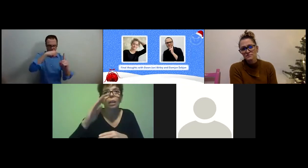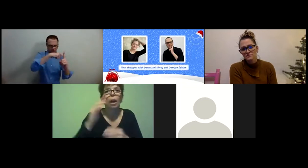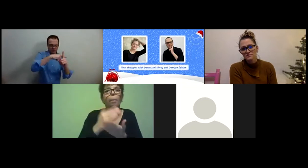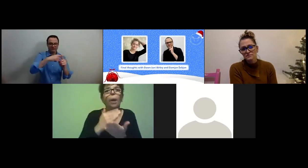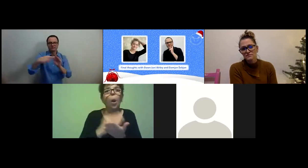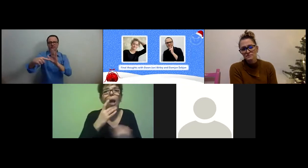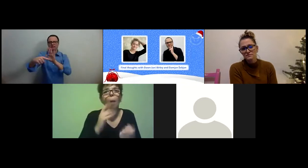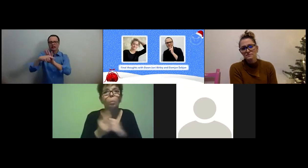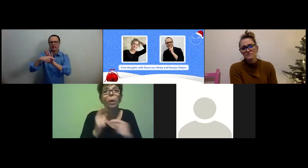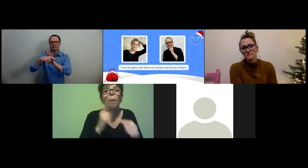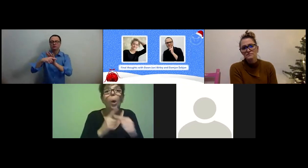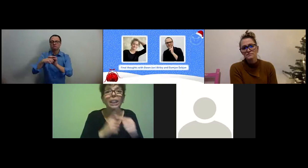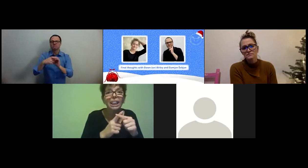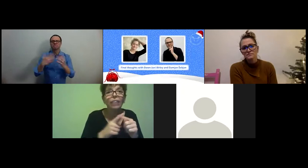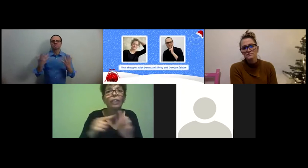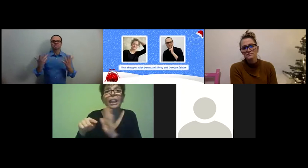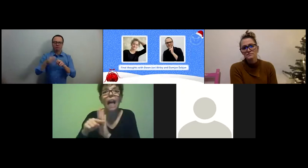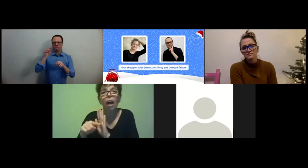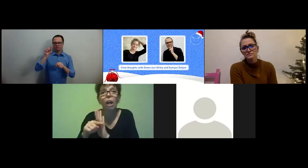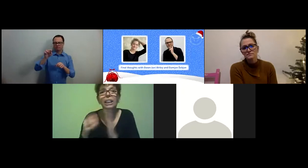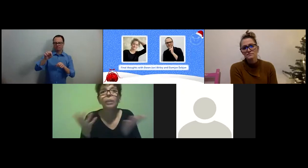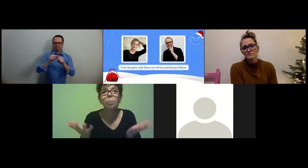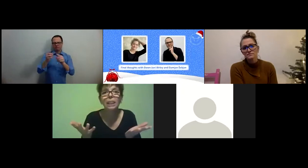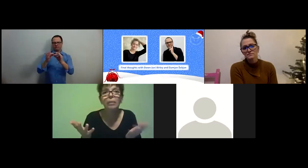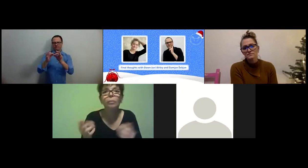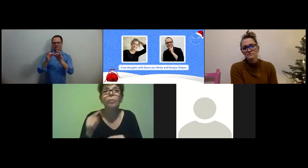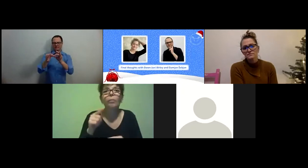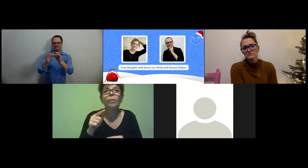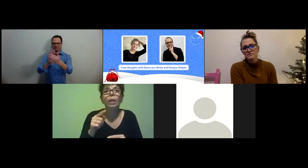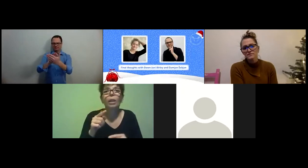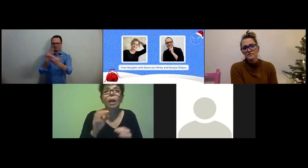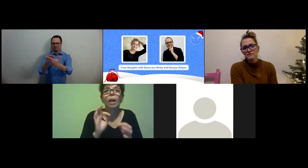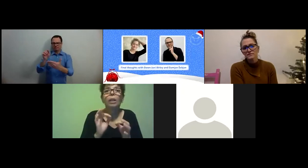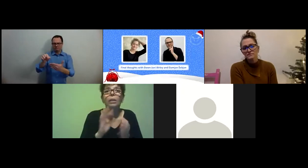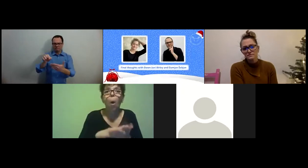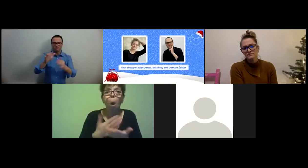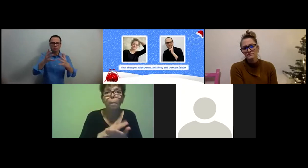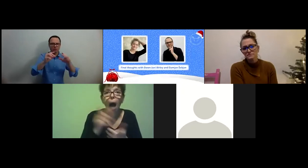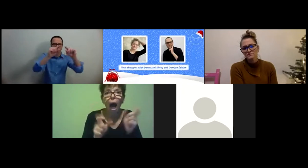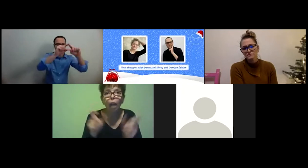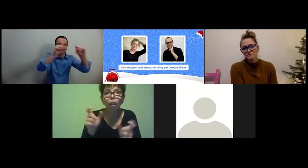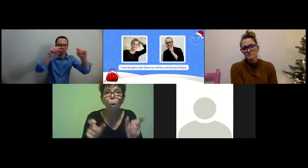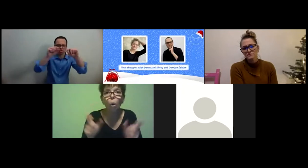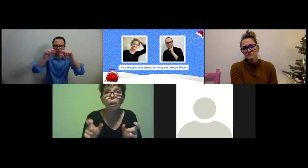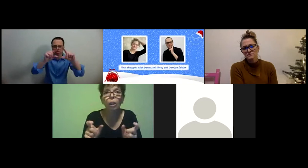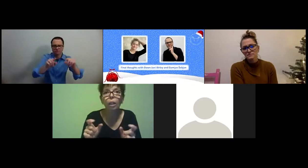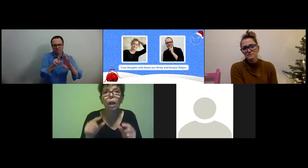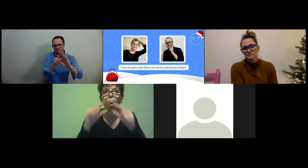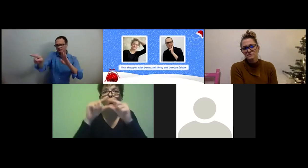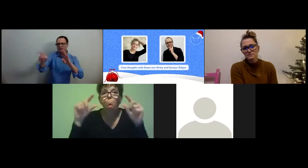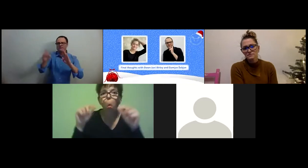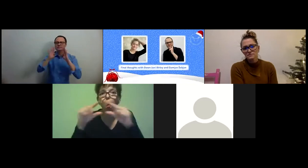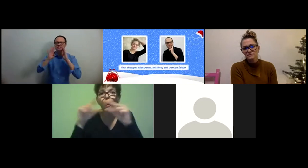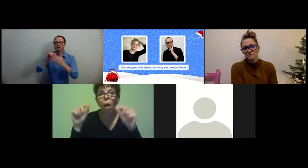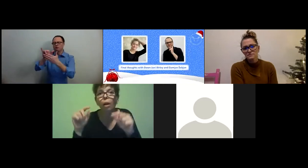technology that they've upgraded their program. That was very positive. What can be improved